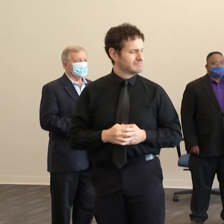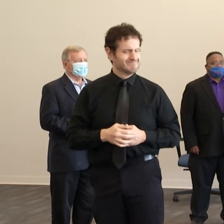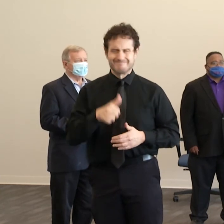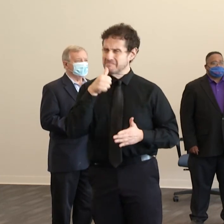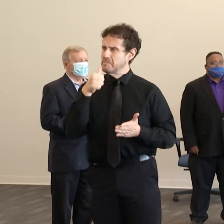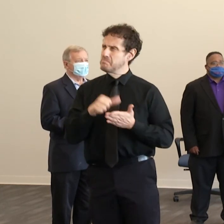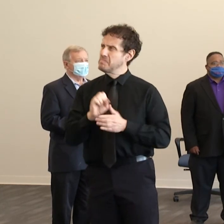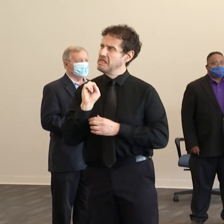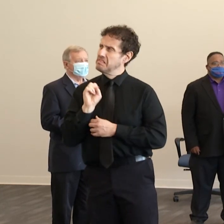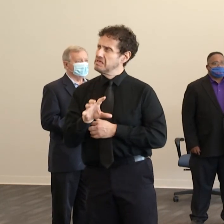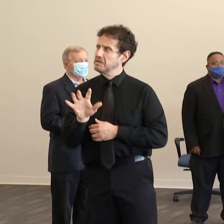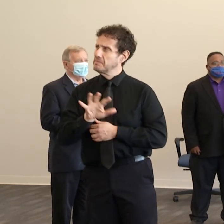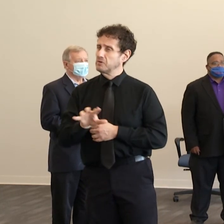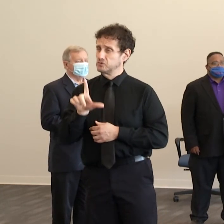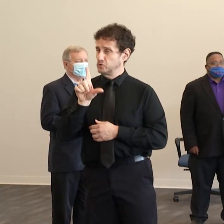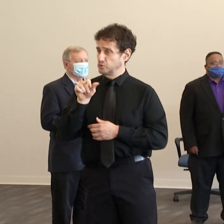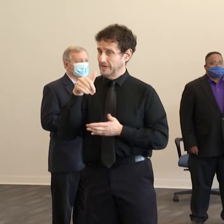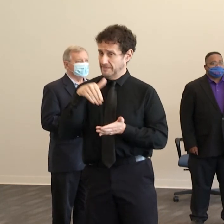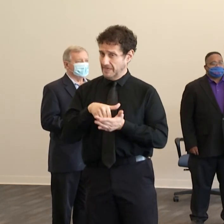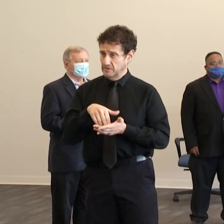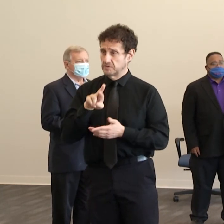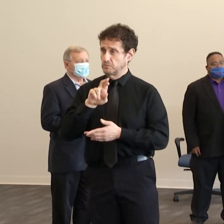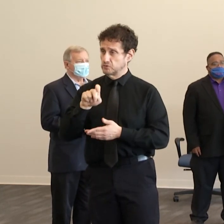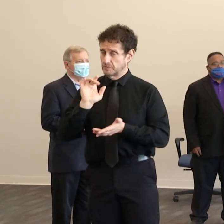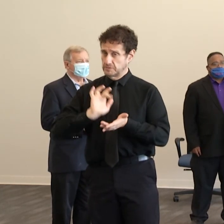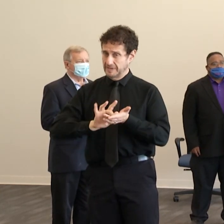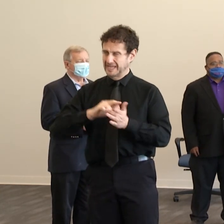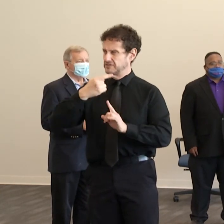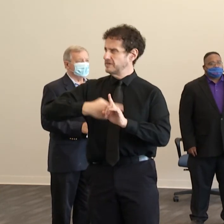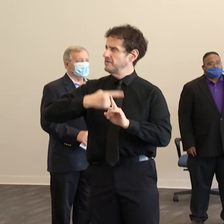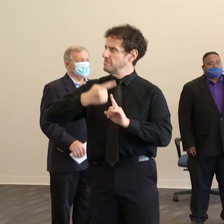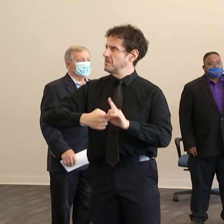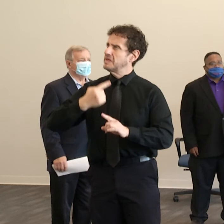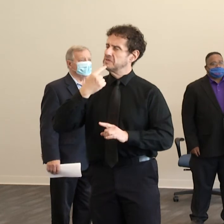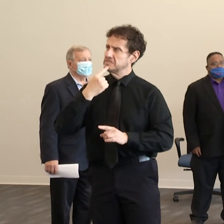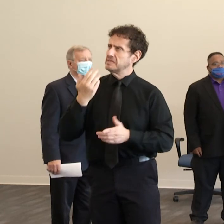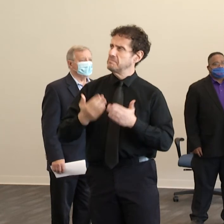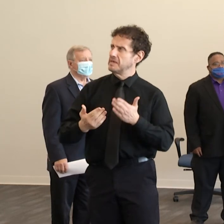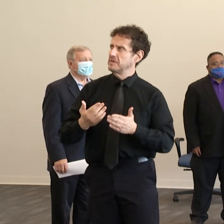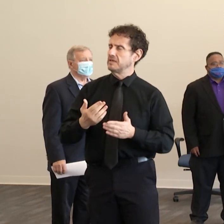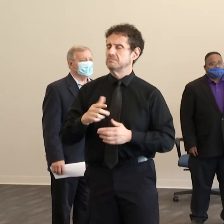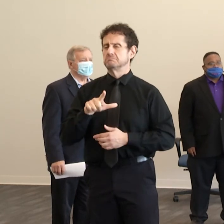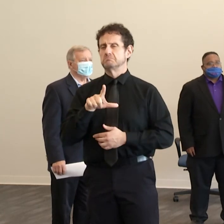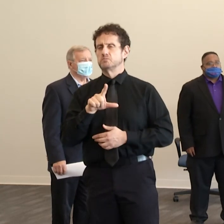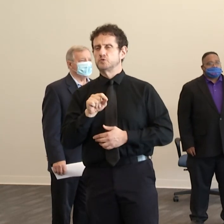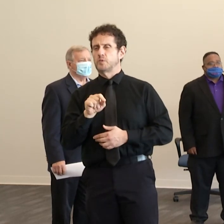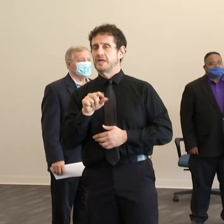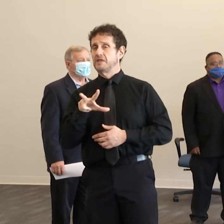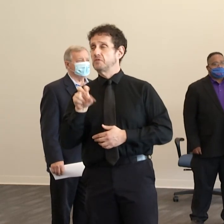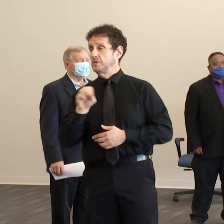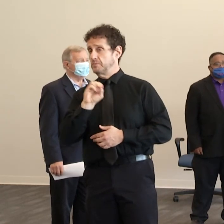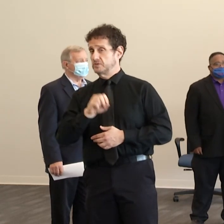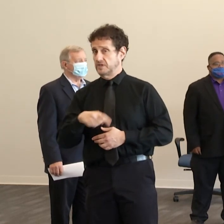about 20,000 prescriptions a month, I would say it's about maybe 20–30% of those